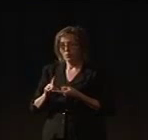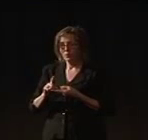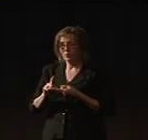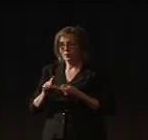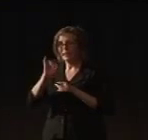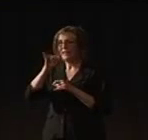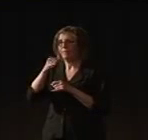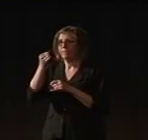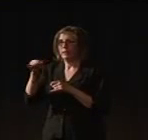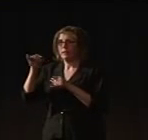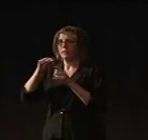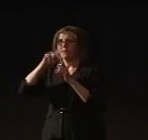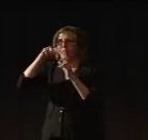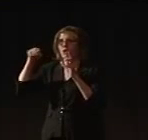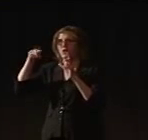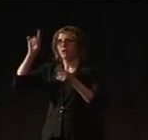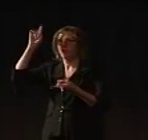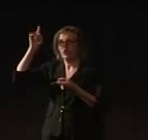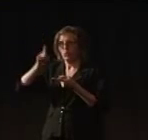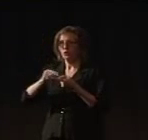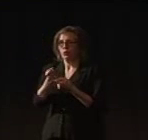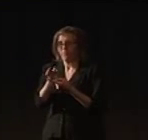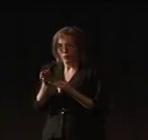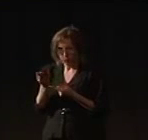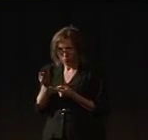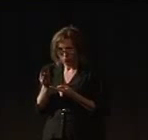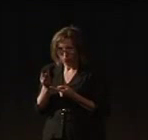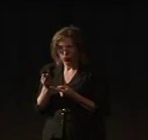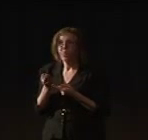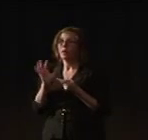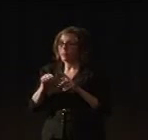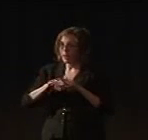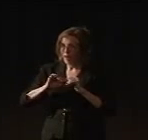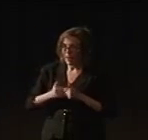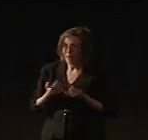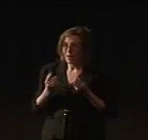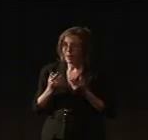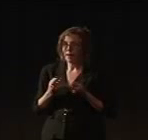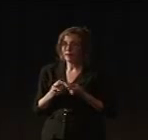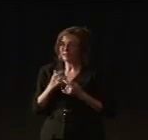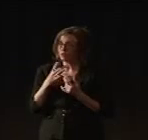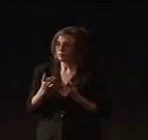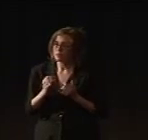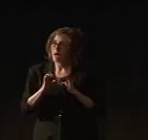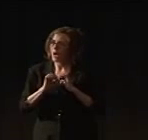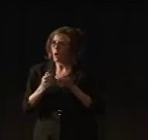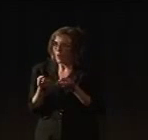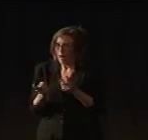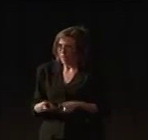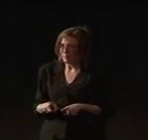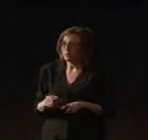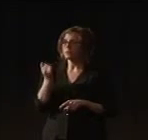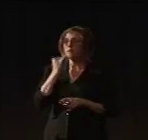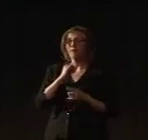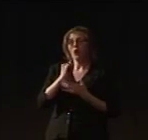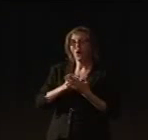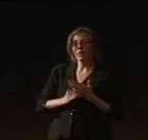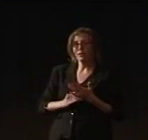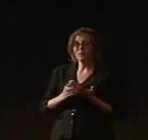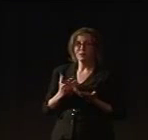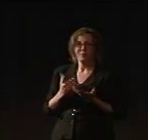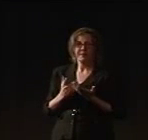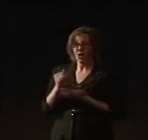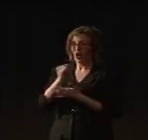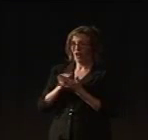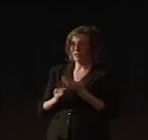few, that's really interesting. And you begin to do that when you work with artists, not because the artists are going to talk about themselves. I mean, who is interested in